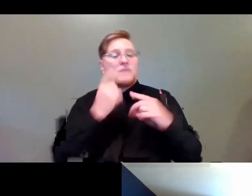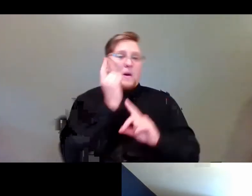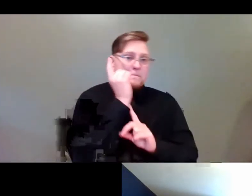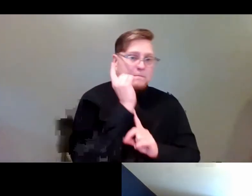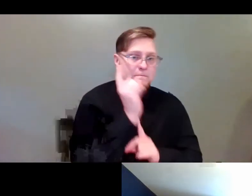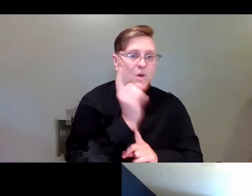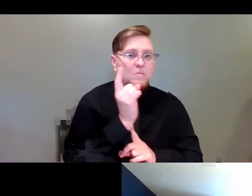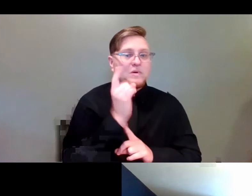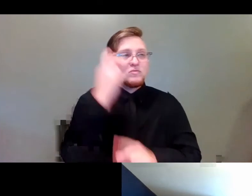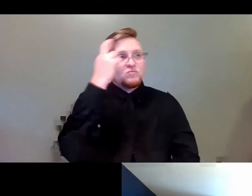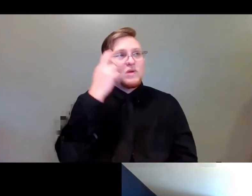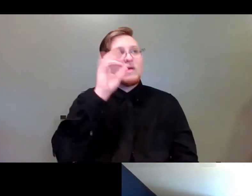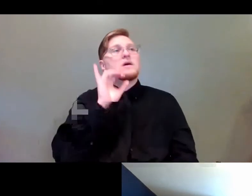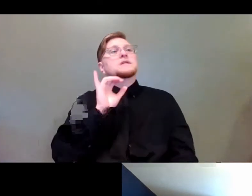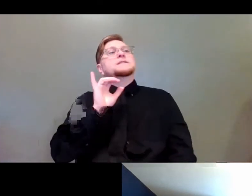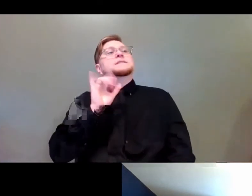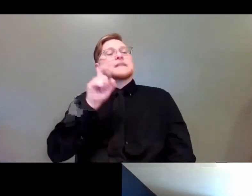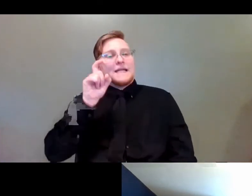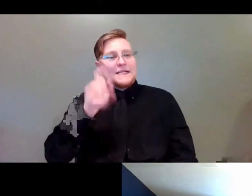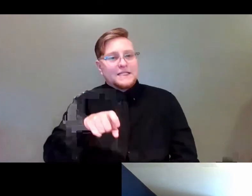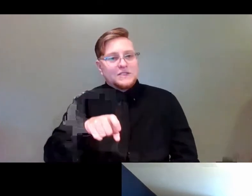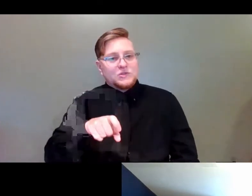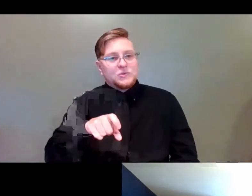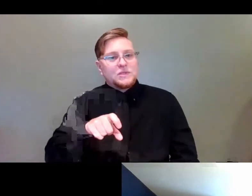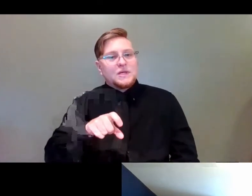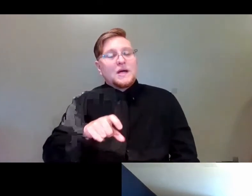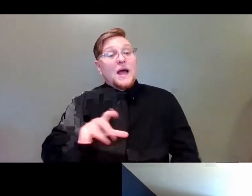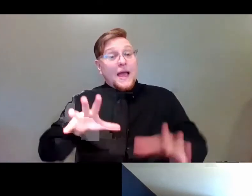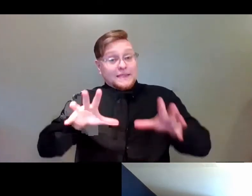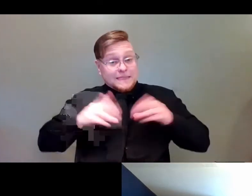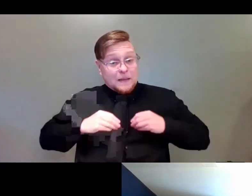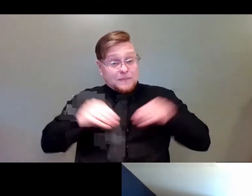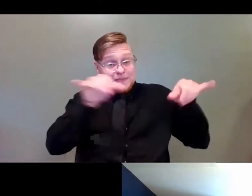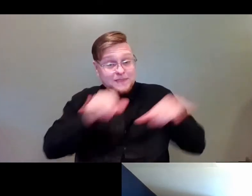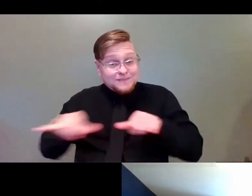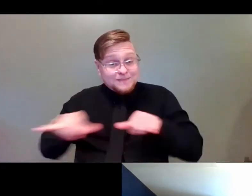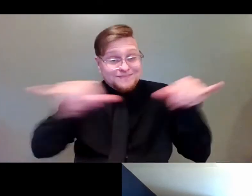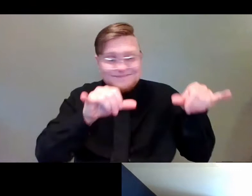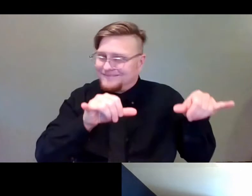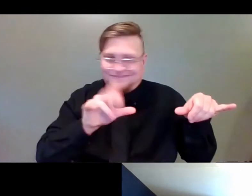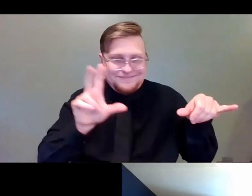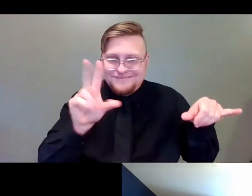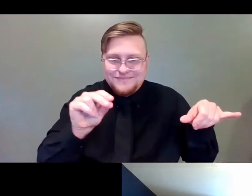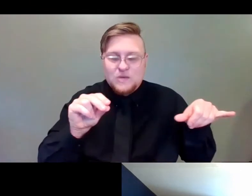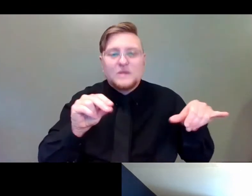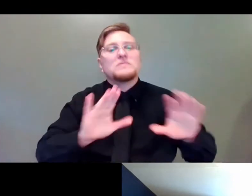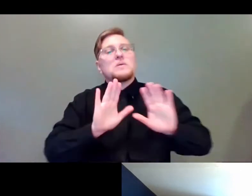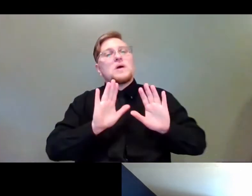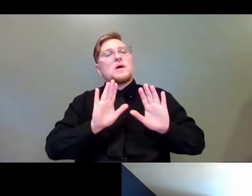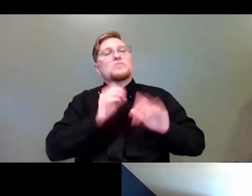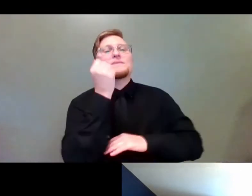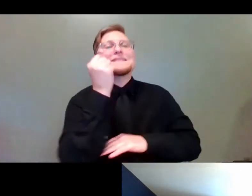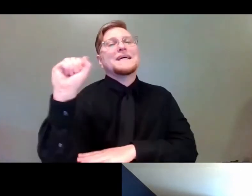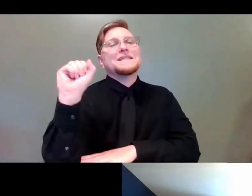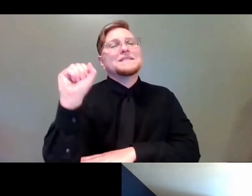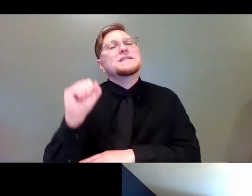against preconceived notions of what's possible and really do things that perhaps, you know, we think never were able,